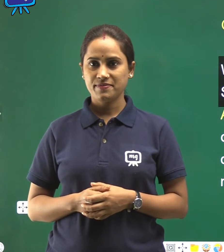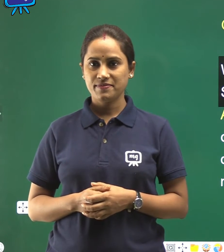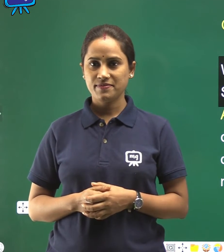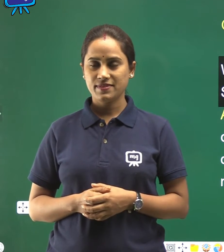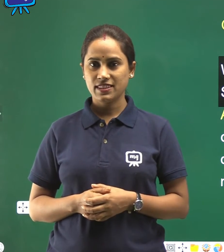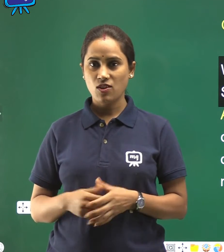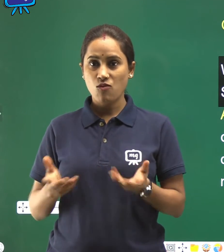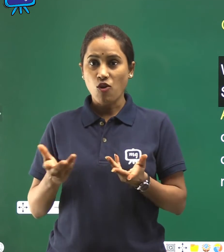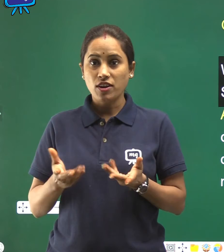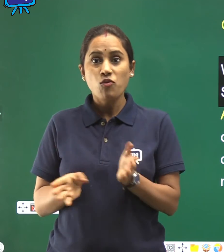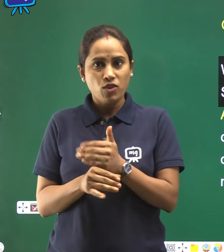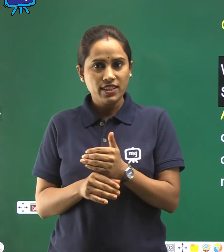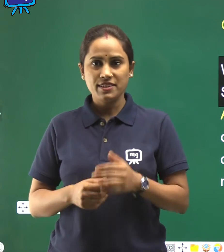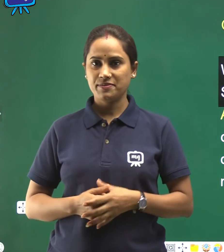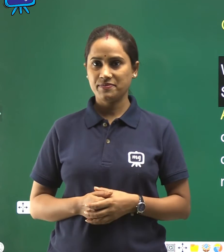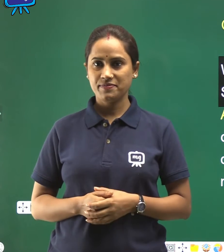What were the